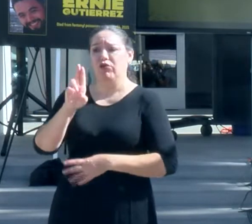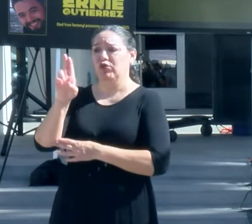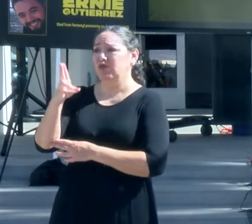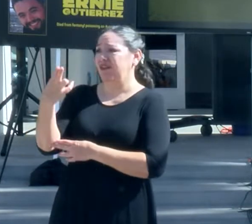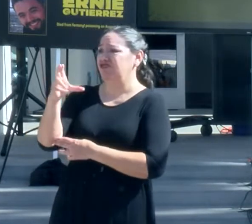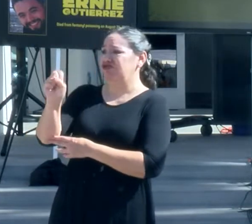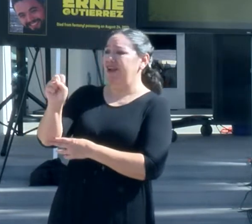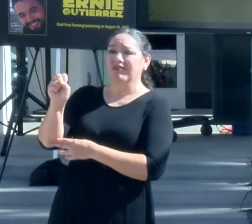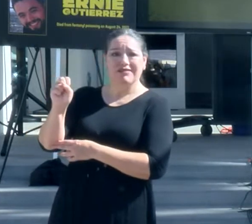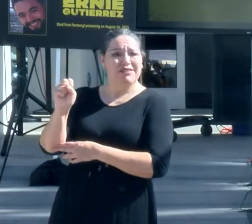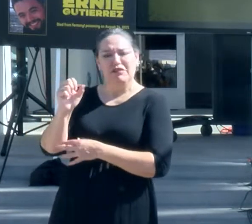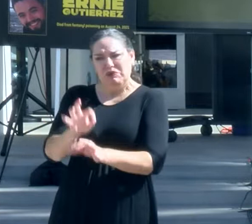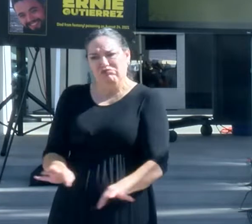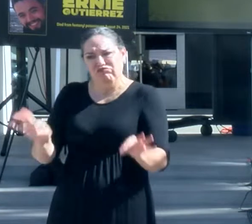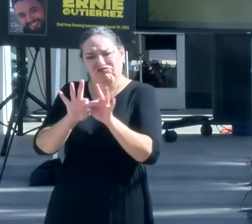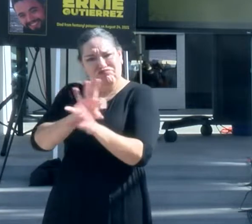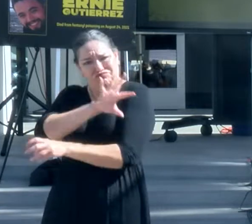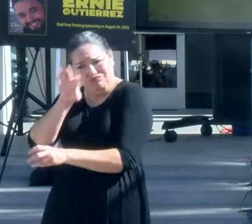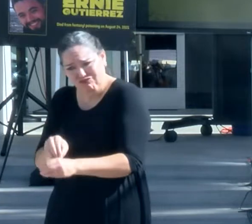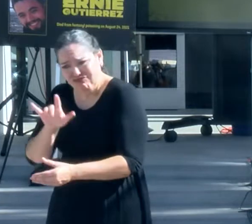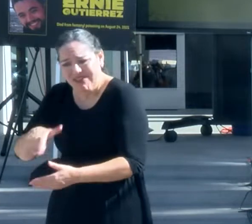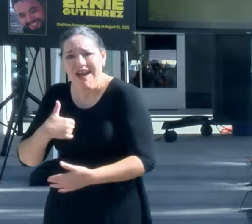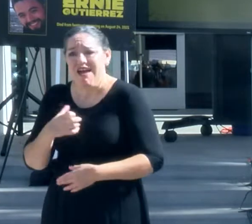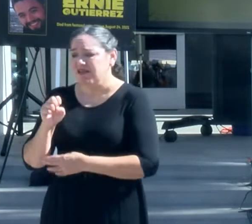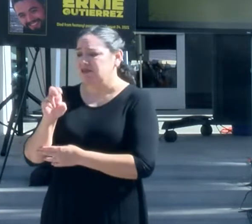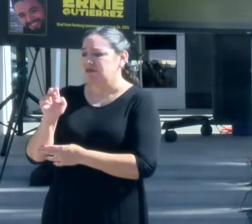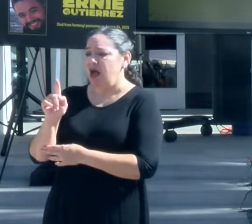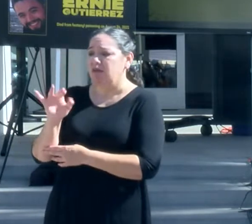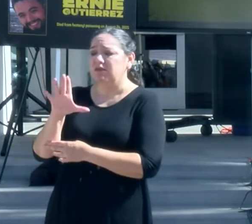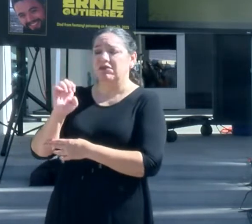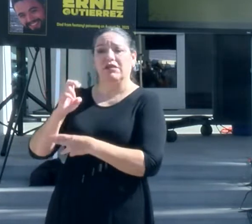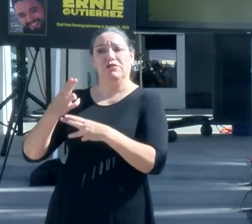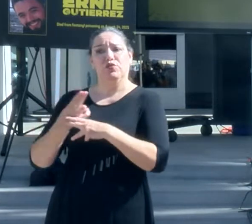of this effort. Their substance abuse prevention team